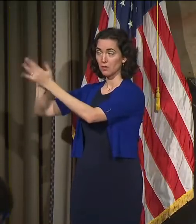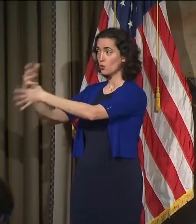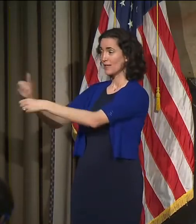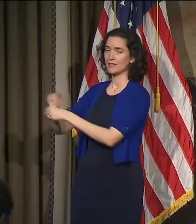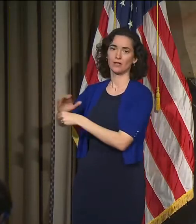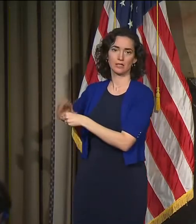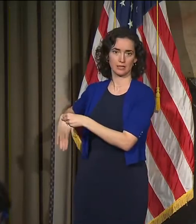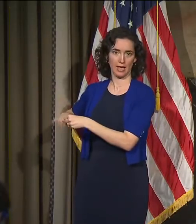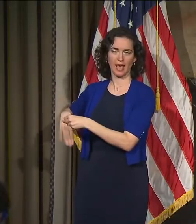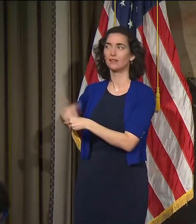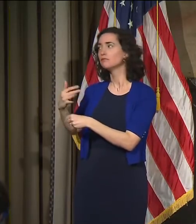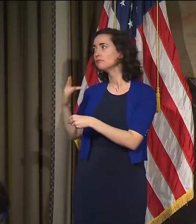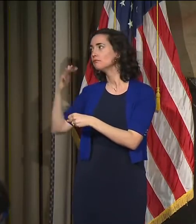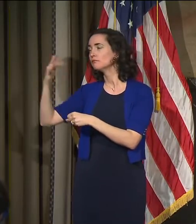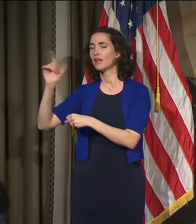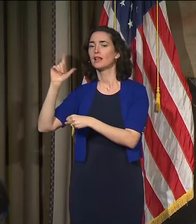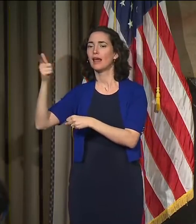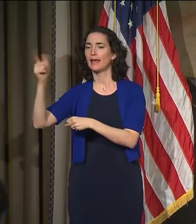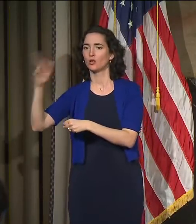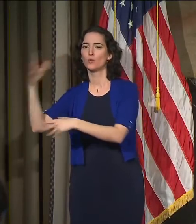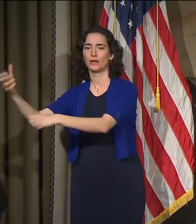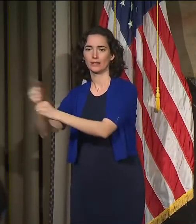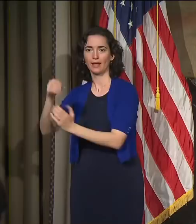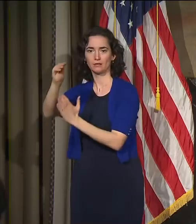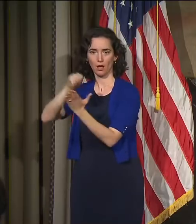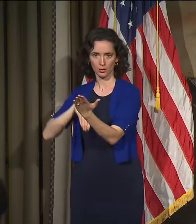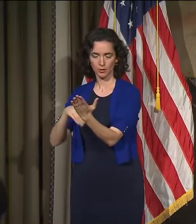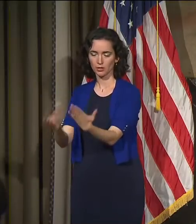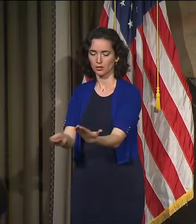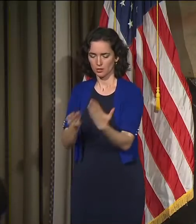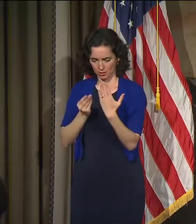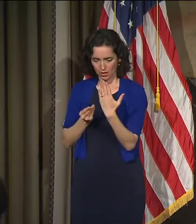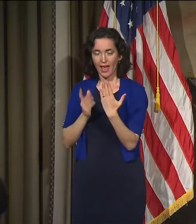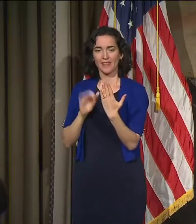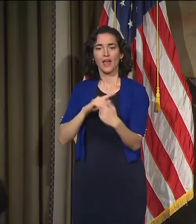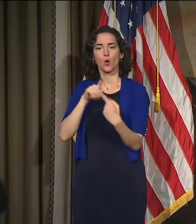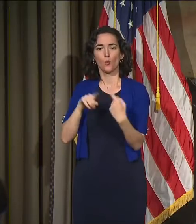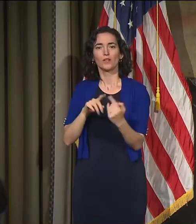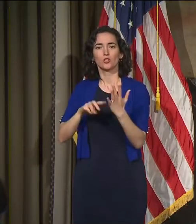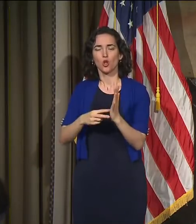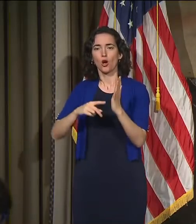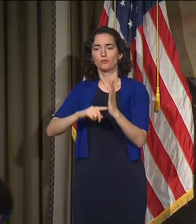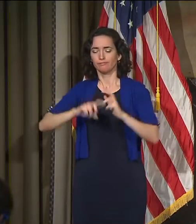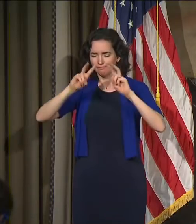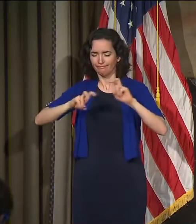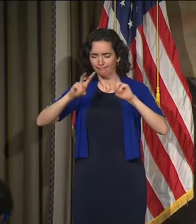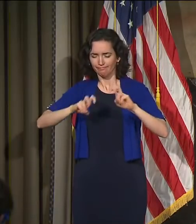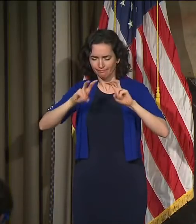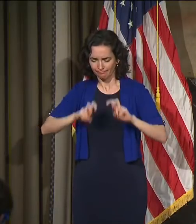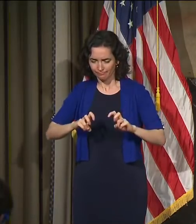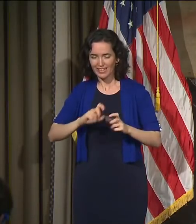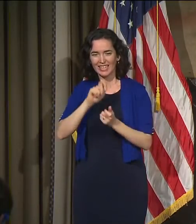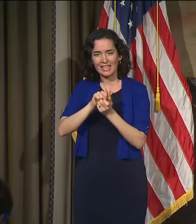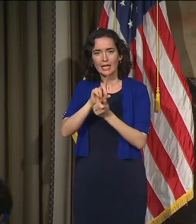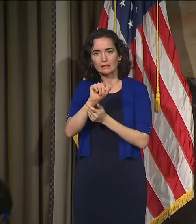for some time, and that's when the granular data will be available to